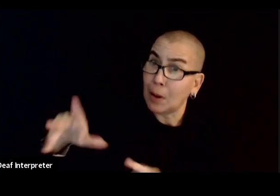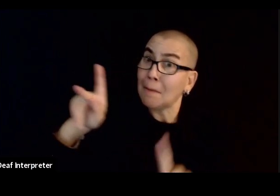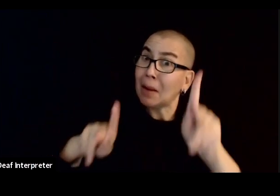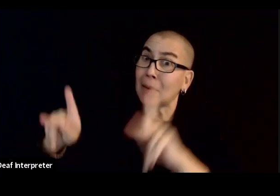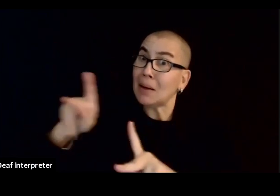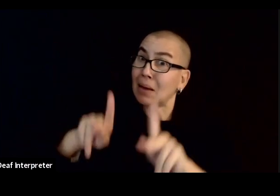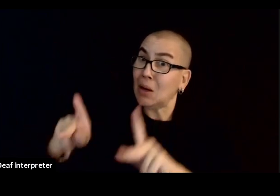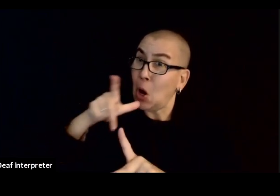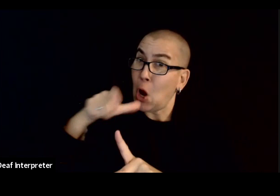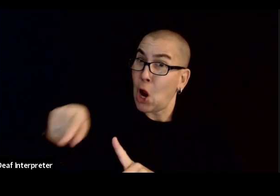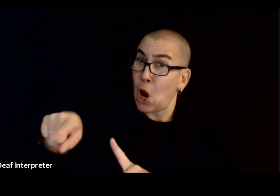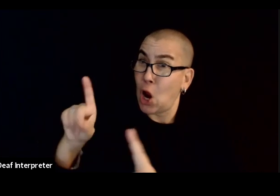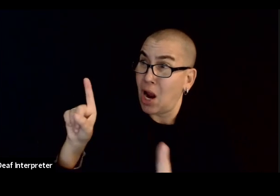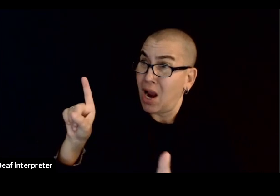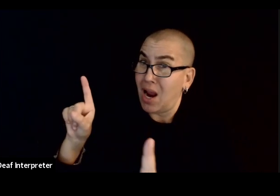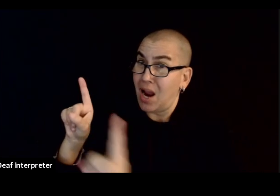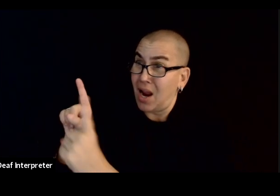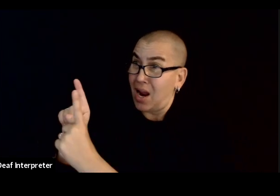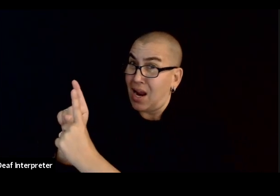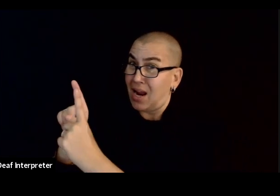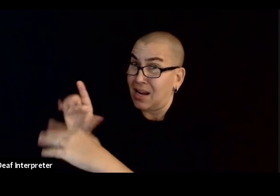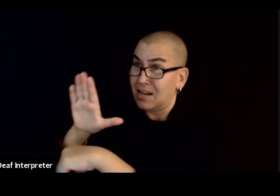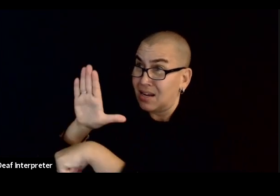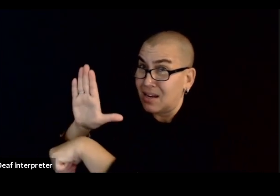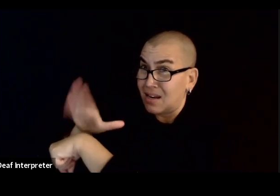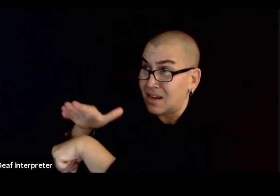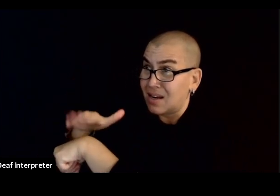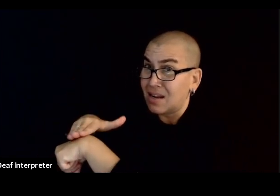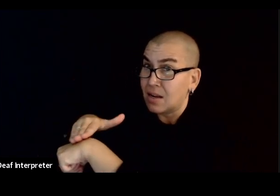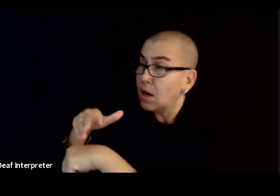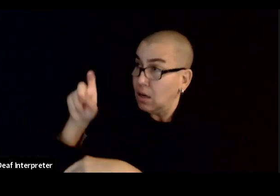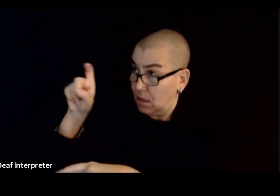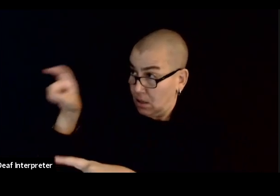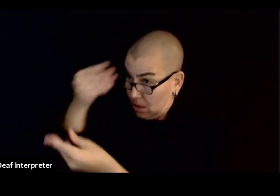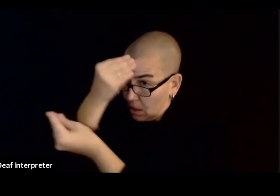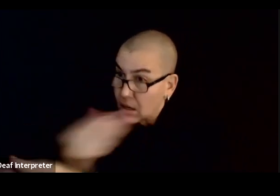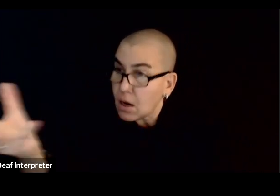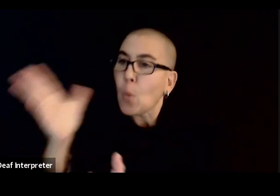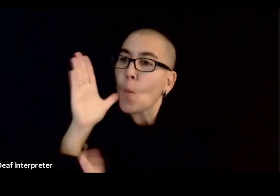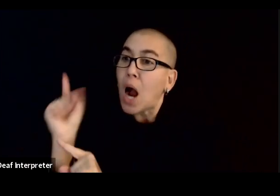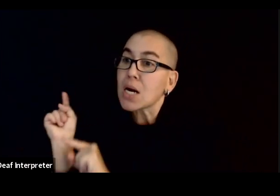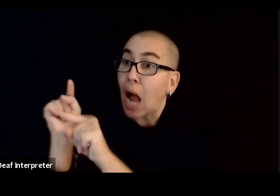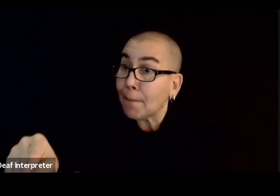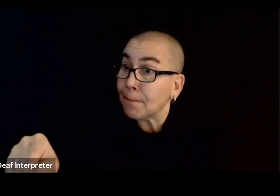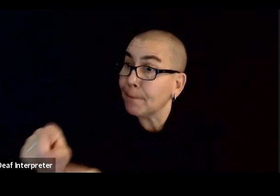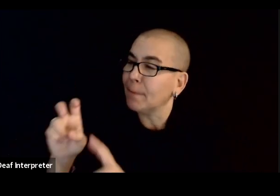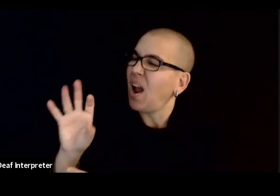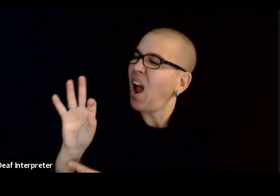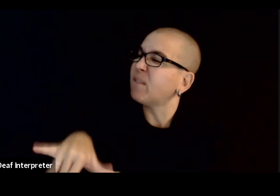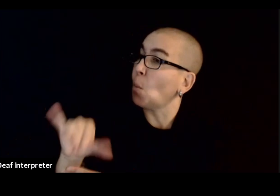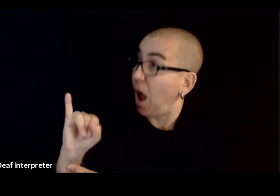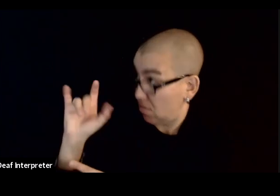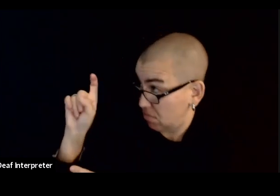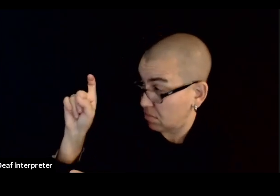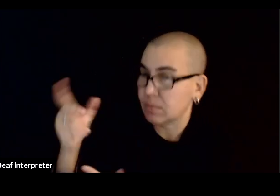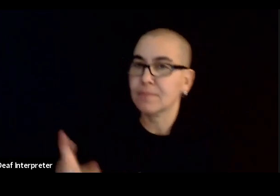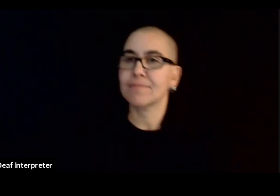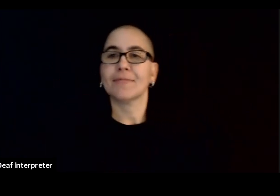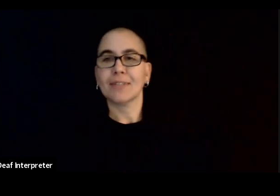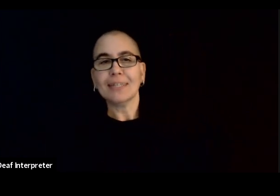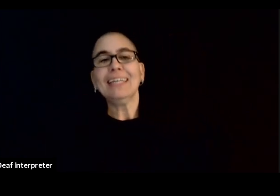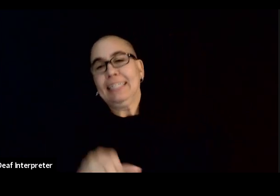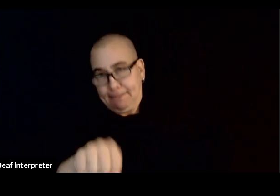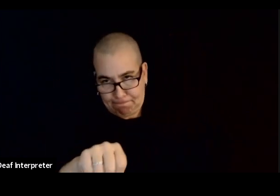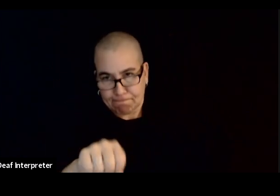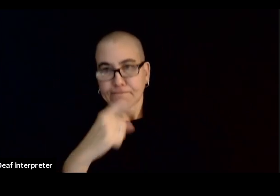It's a great question. So we have done significant outreach with local public health and through you, our partners in the